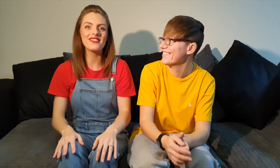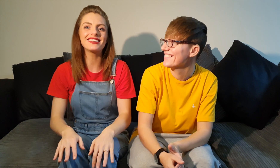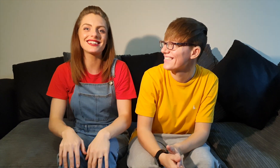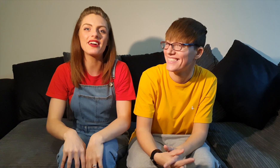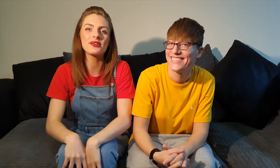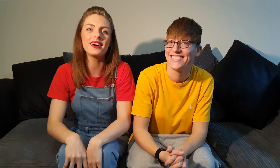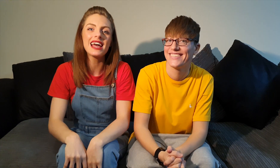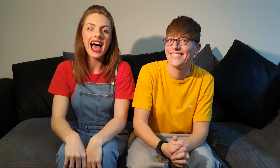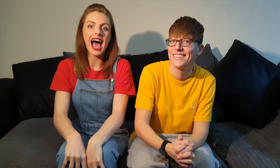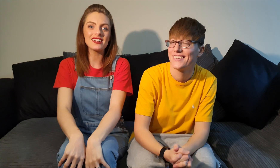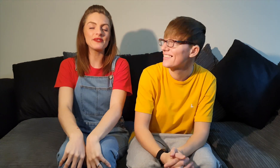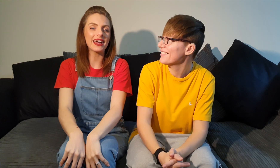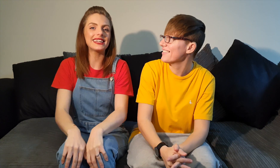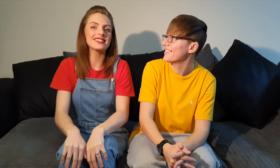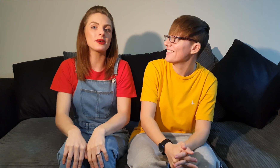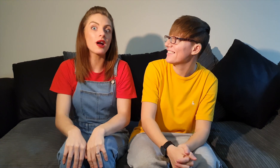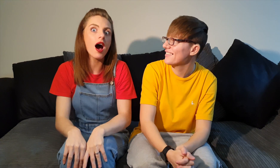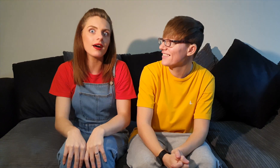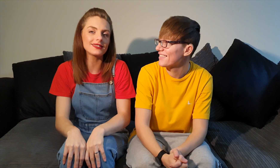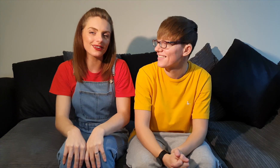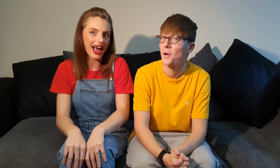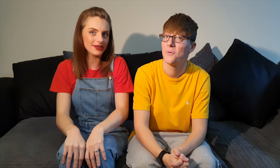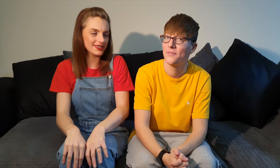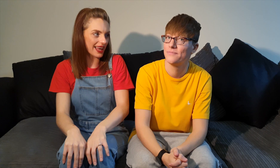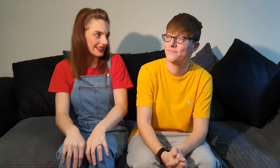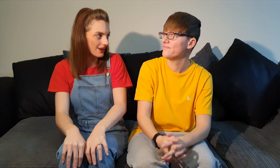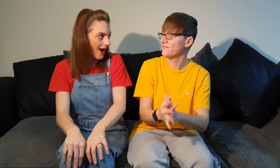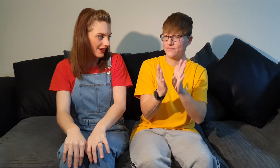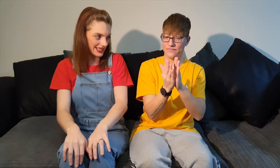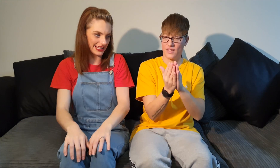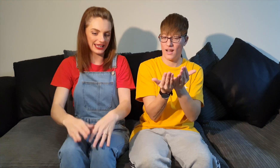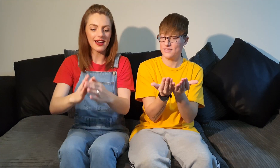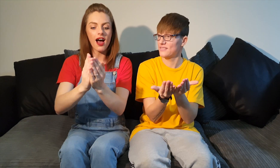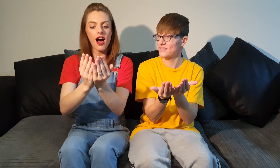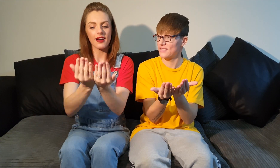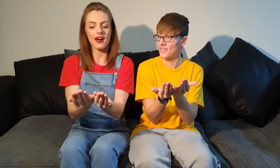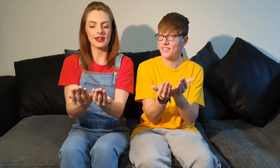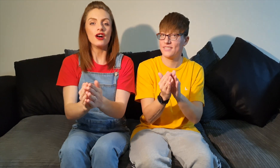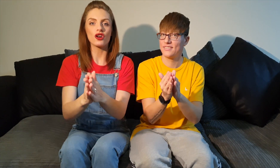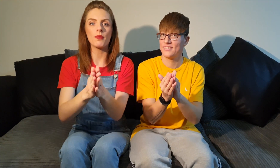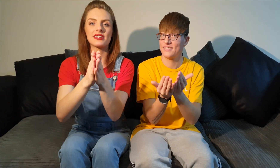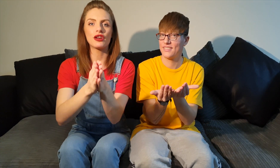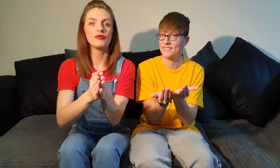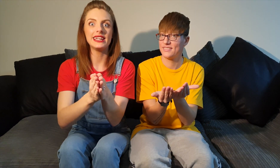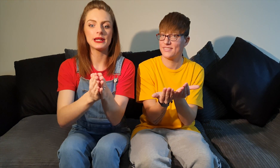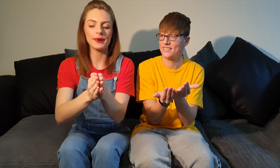well done everyone. And you might get some cards. So how would you sign card, Kelly? Card. So almost like you're reading a book.